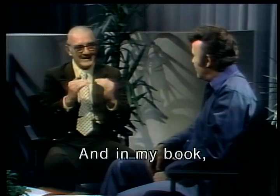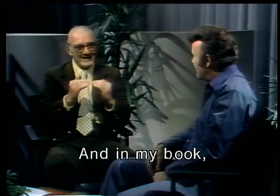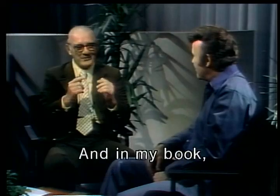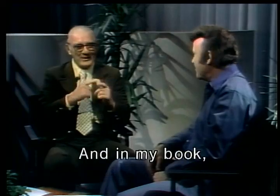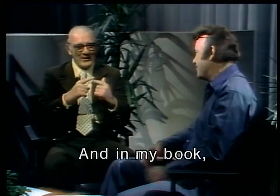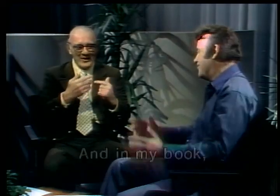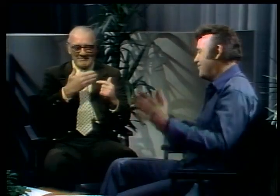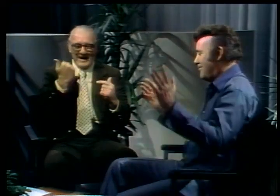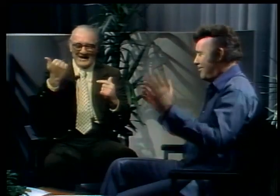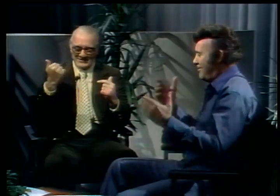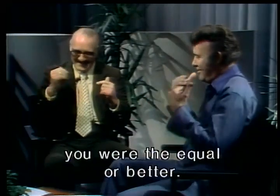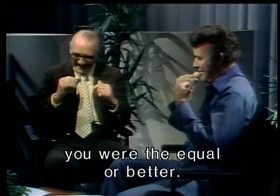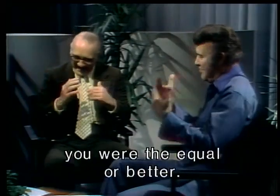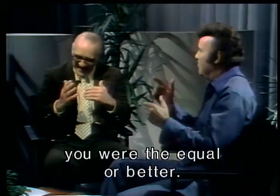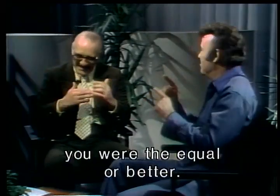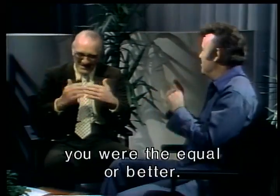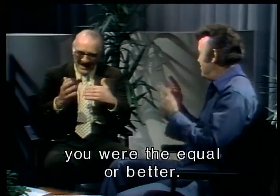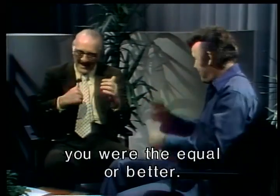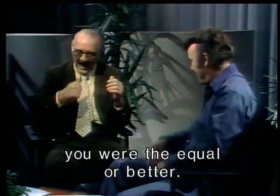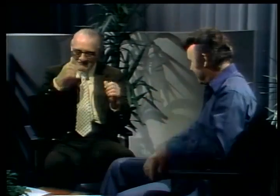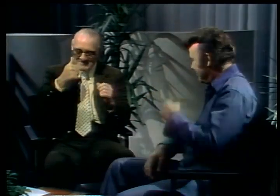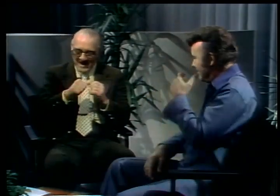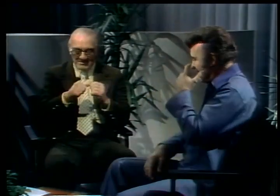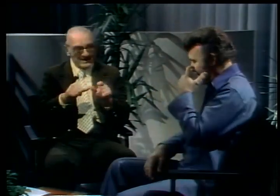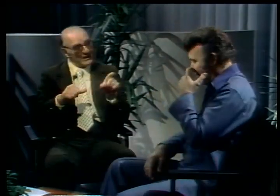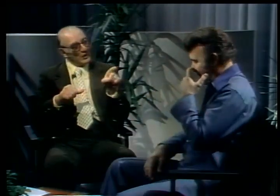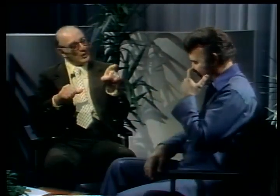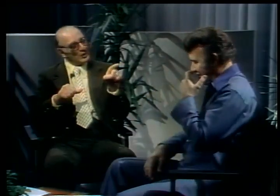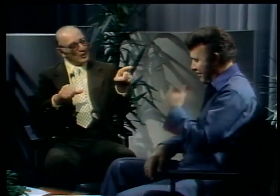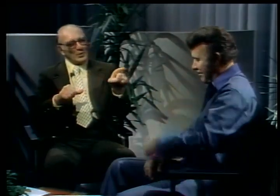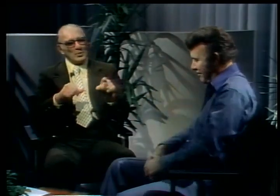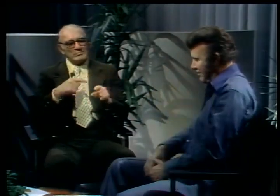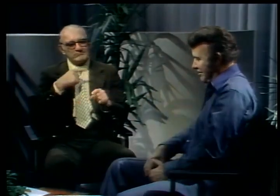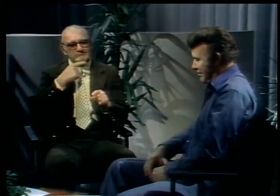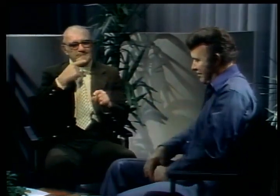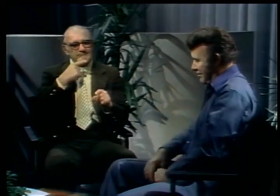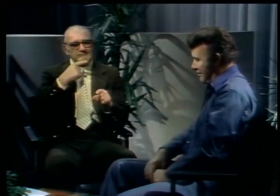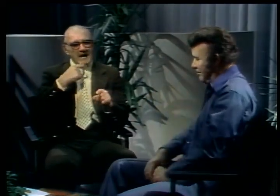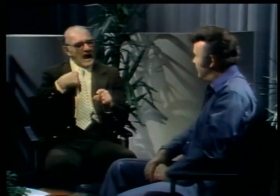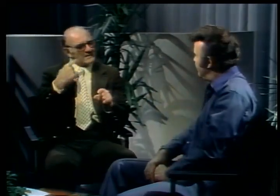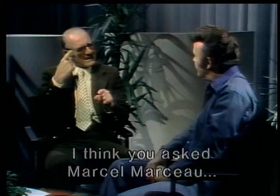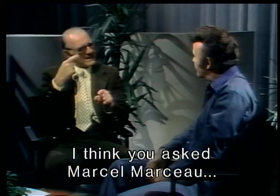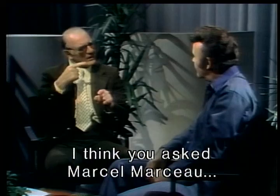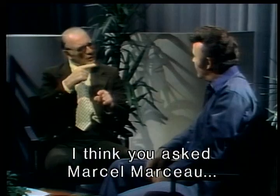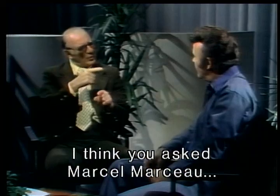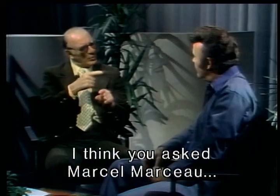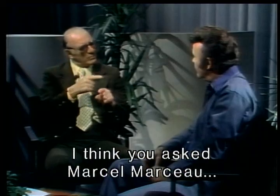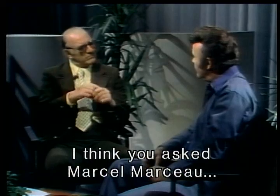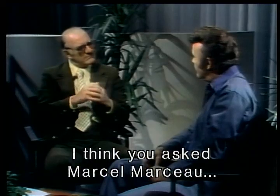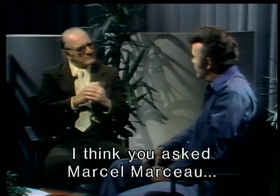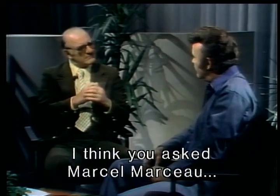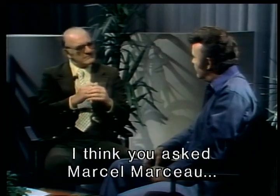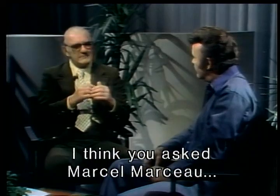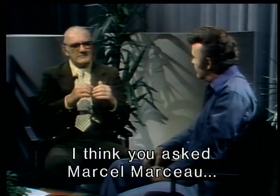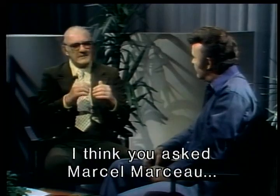equal or better. Anyway, I remember you, I think you